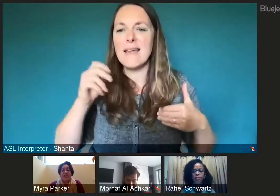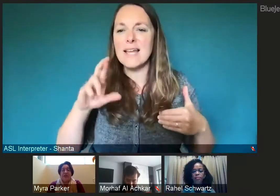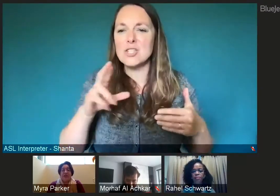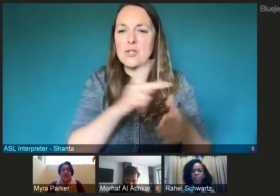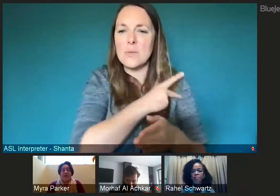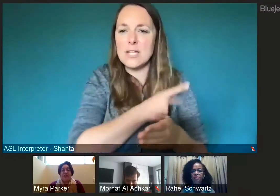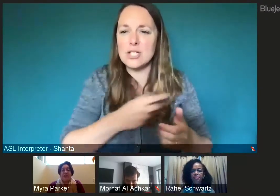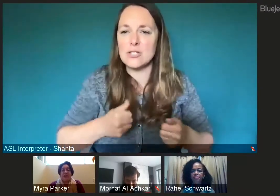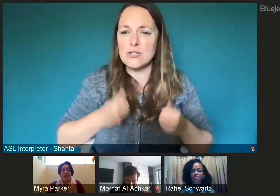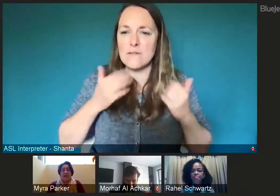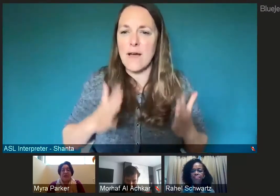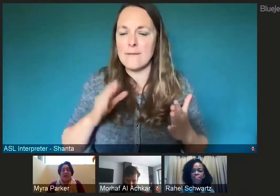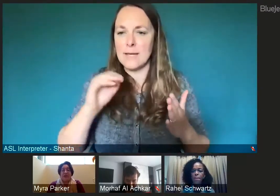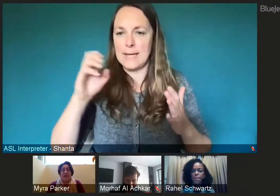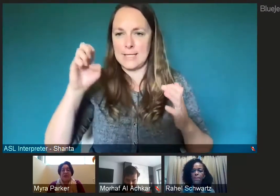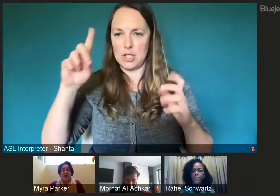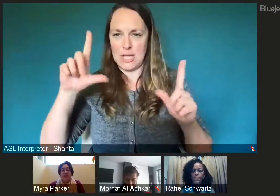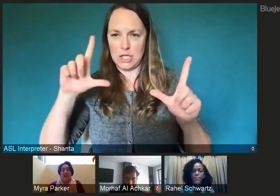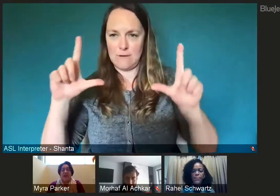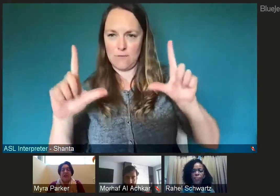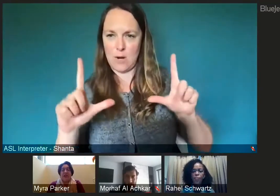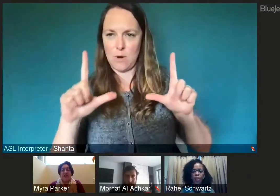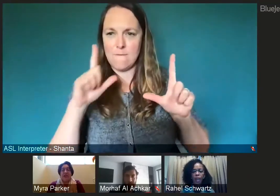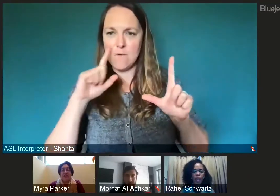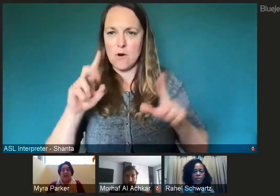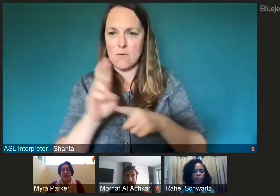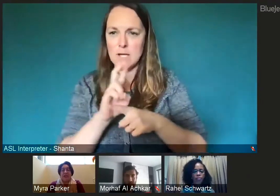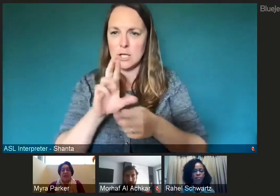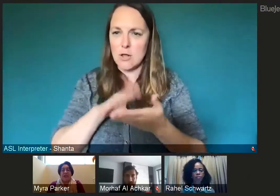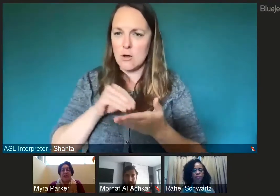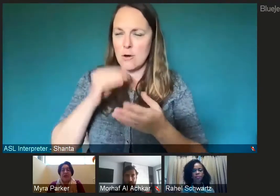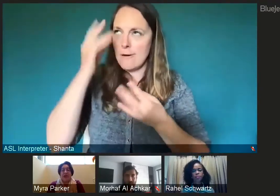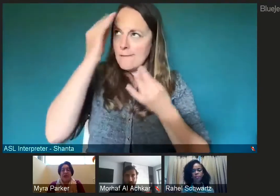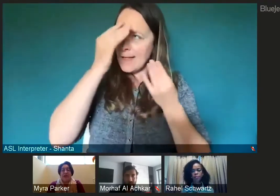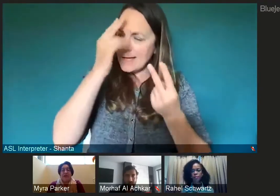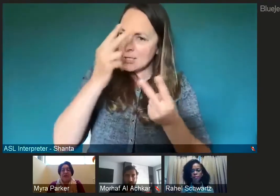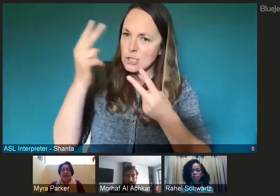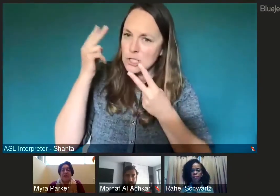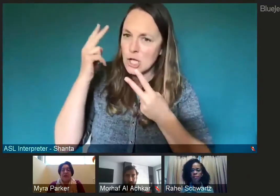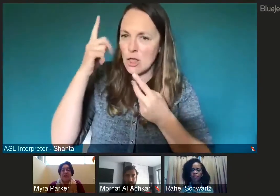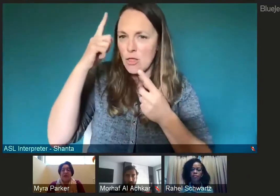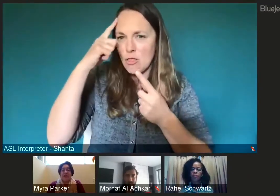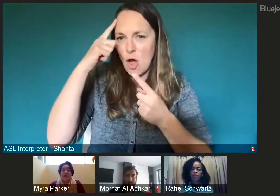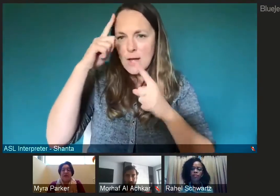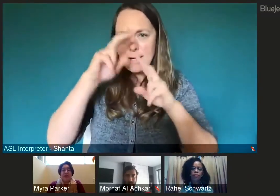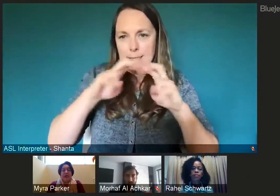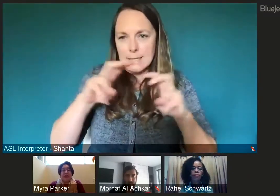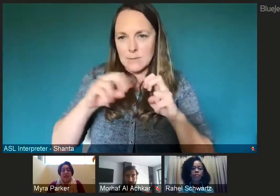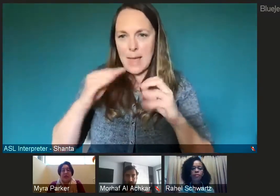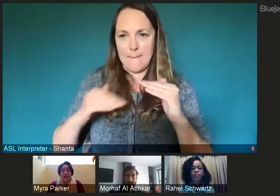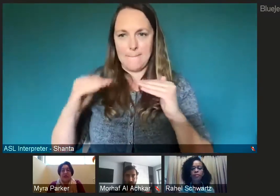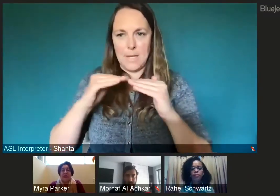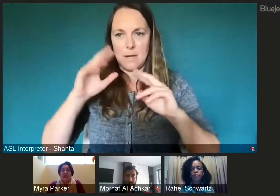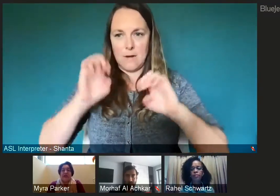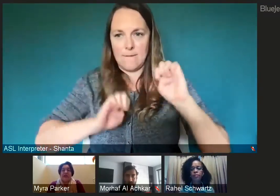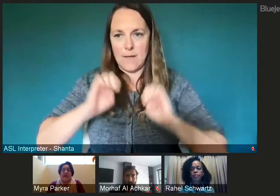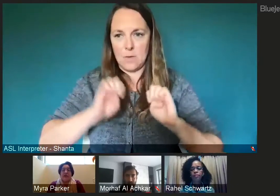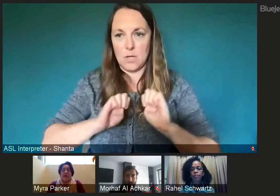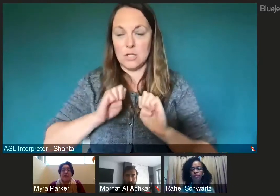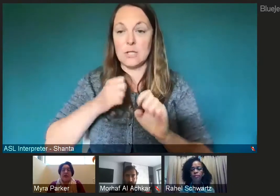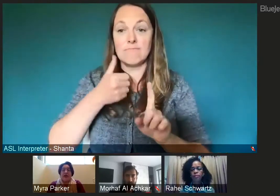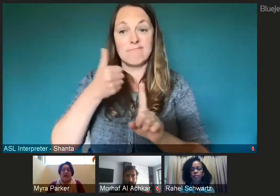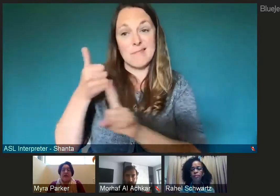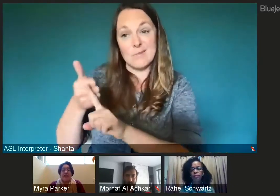education frameworks for residents to learn reflection, self-assessment, and peer evaluation. He's also a cancer patient telling his